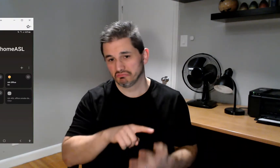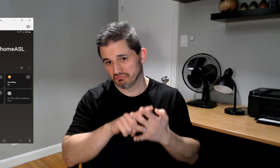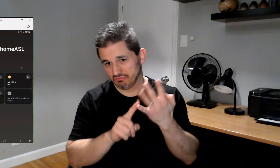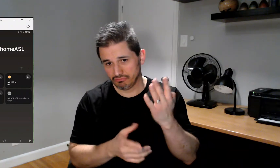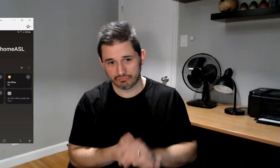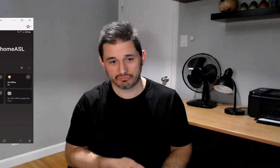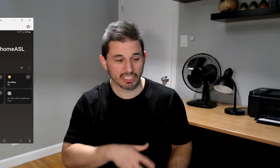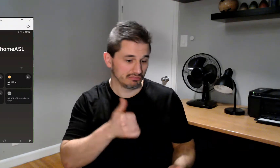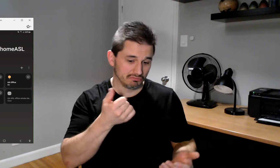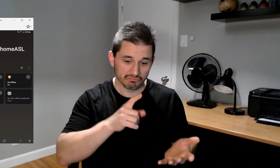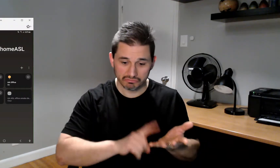reasons.